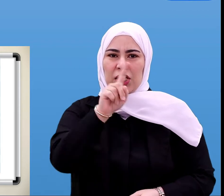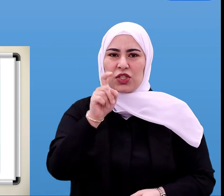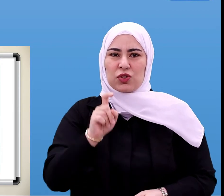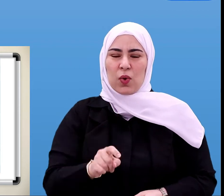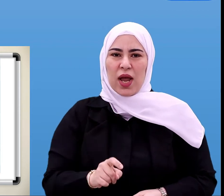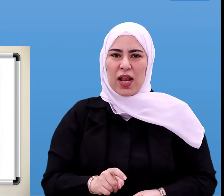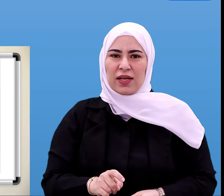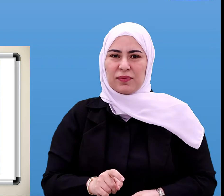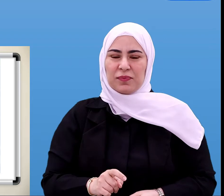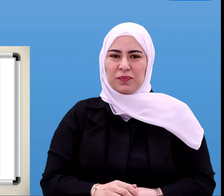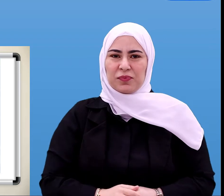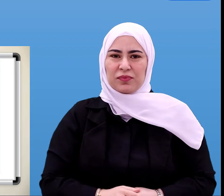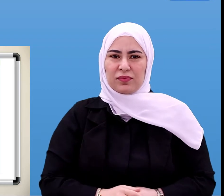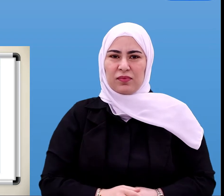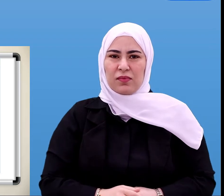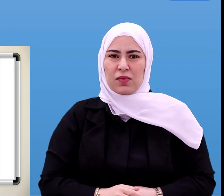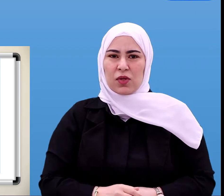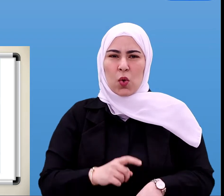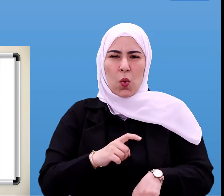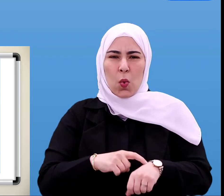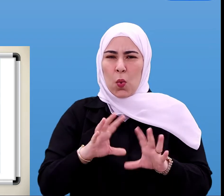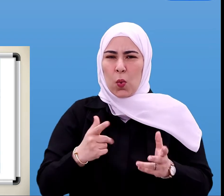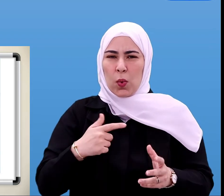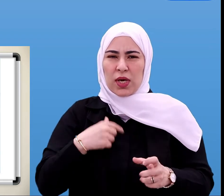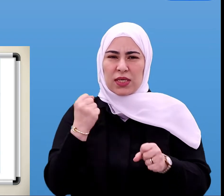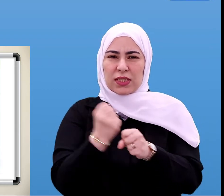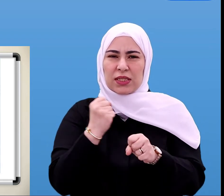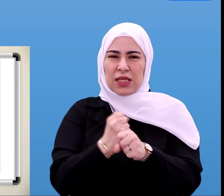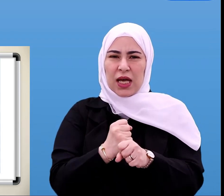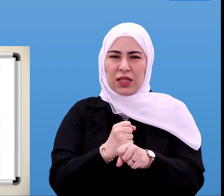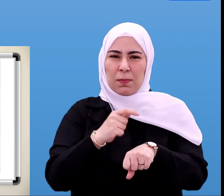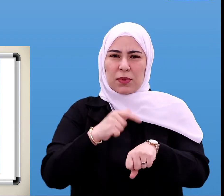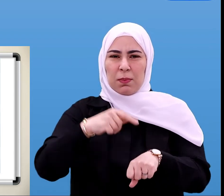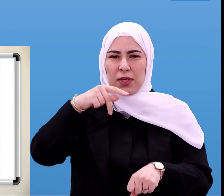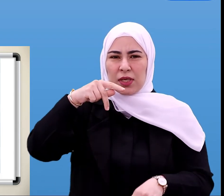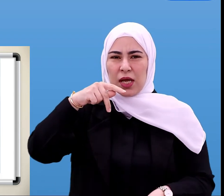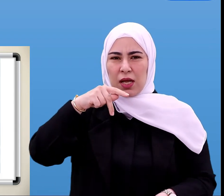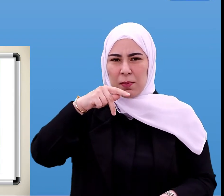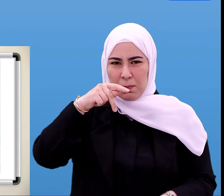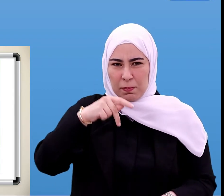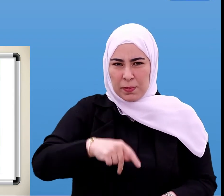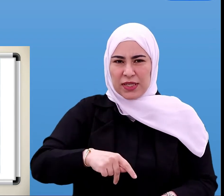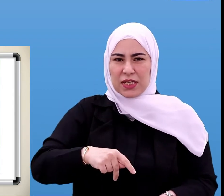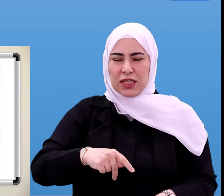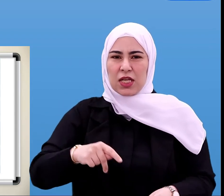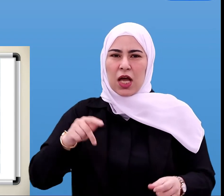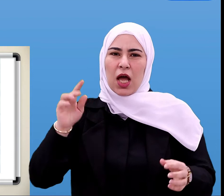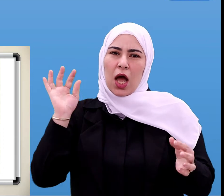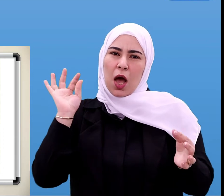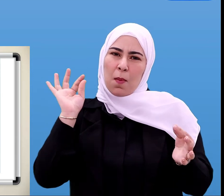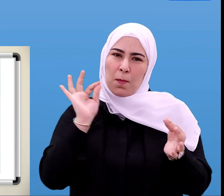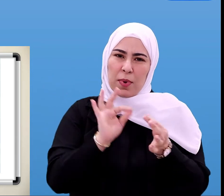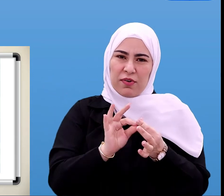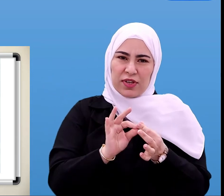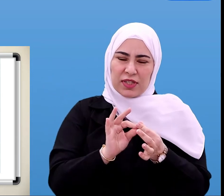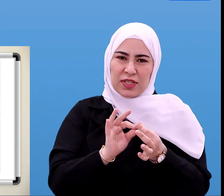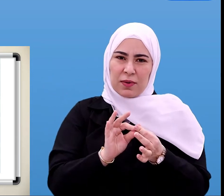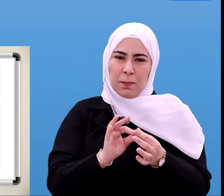I use the present perfect? There are three cases where we should use the present perfect.